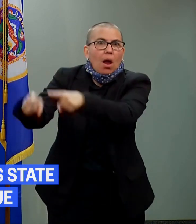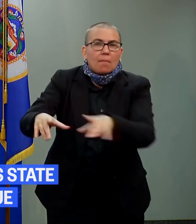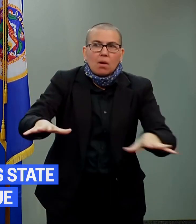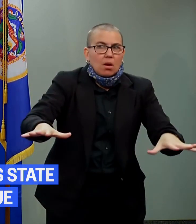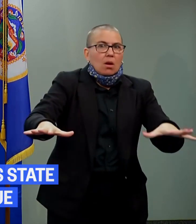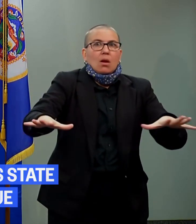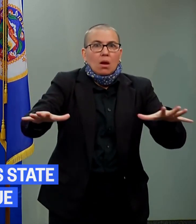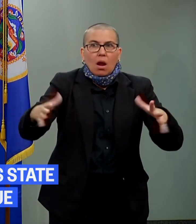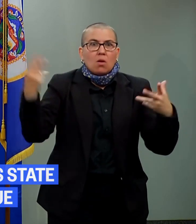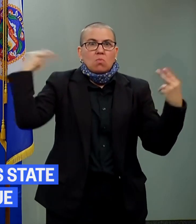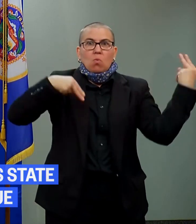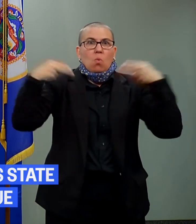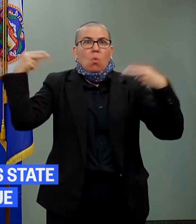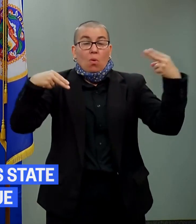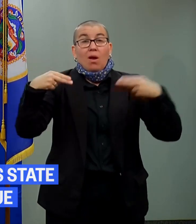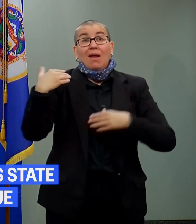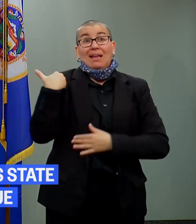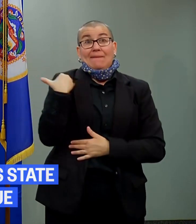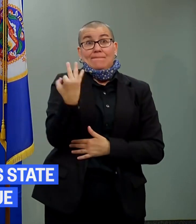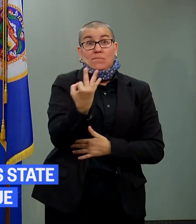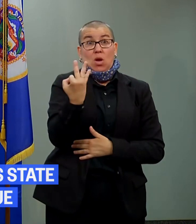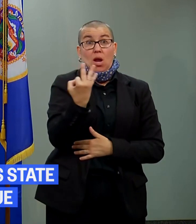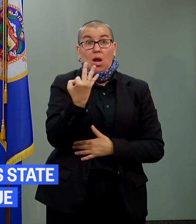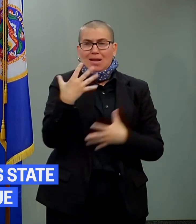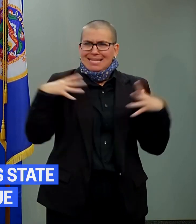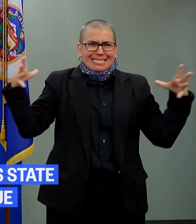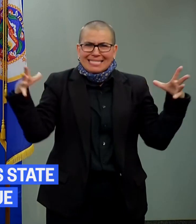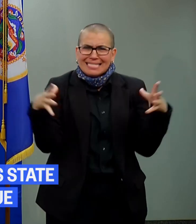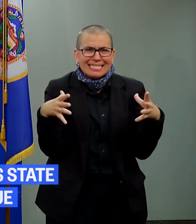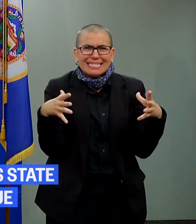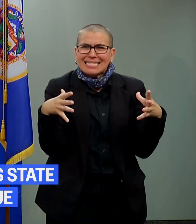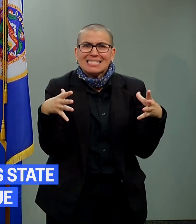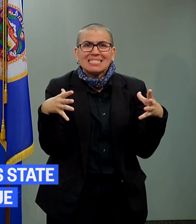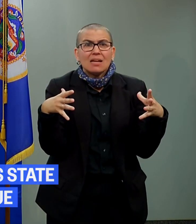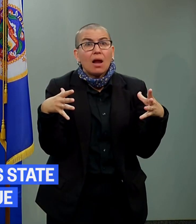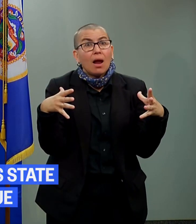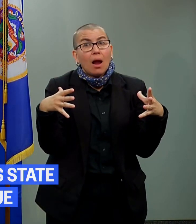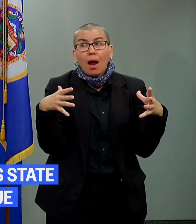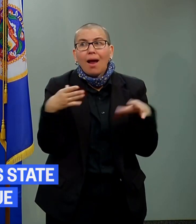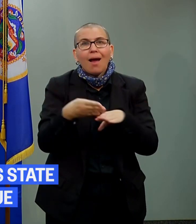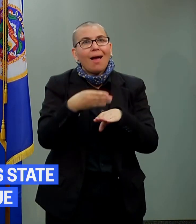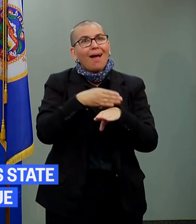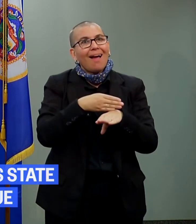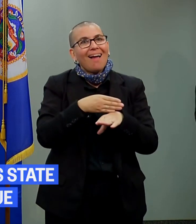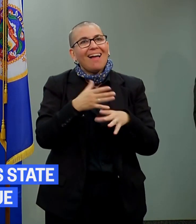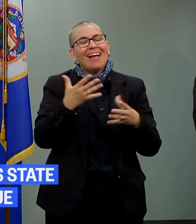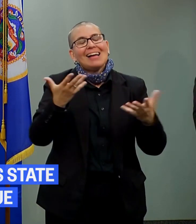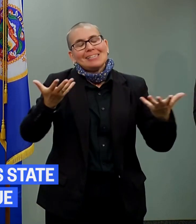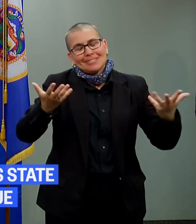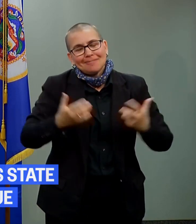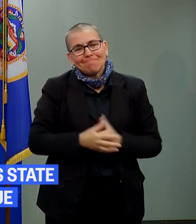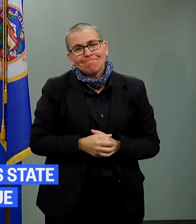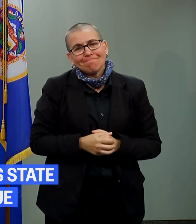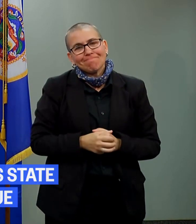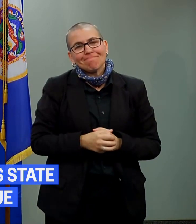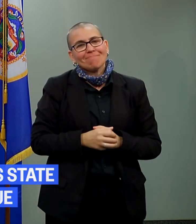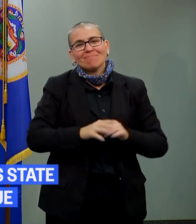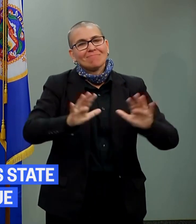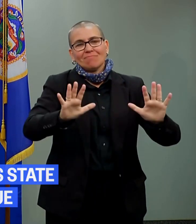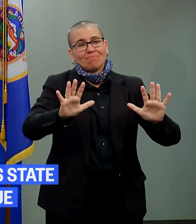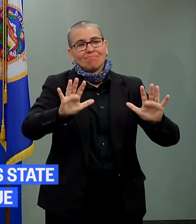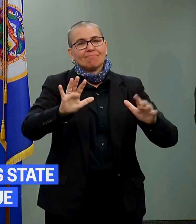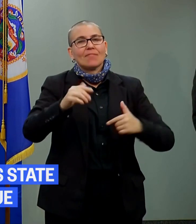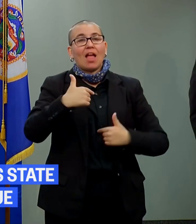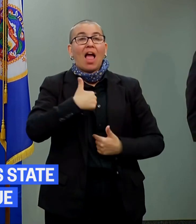last Friday, we'd have been better off, but that wasn't the case. So again, I'm the only one that can issue